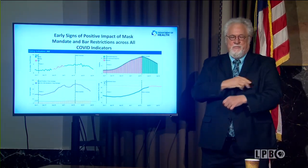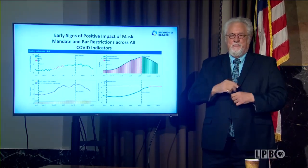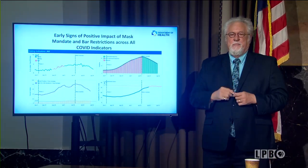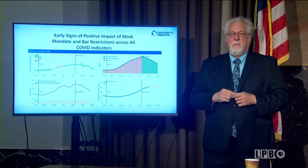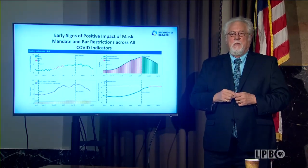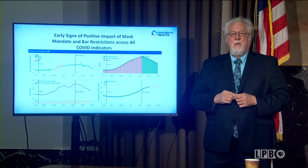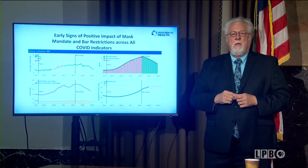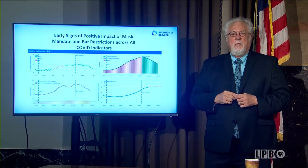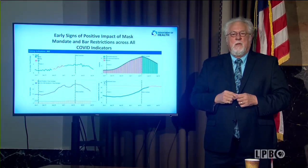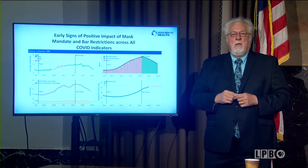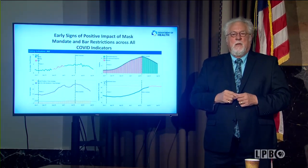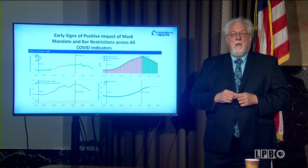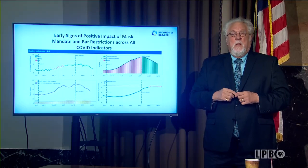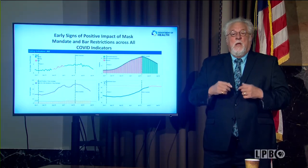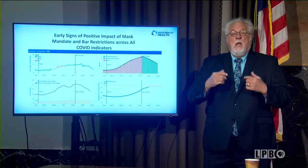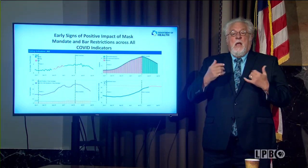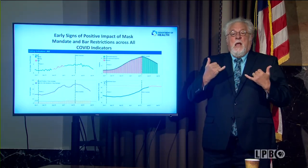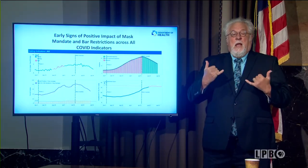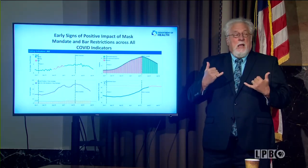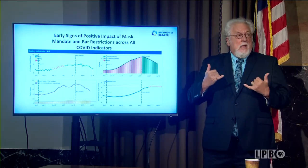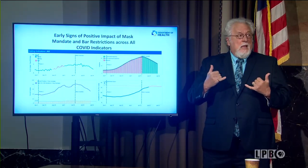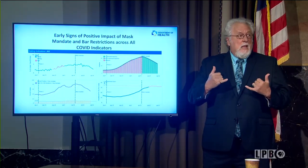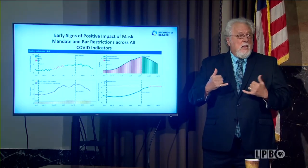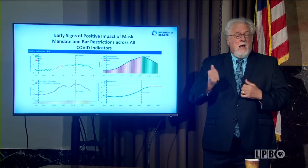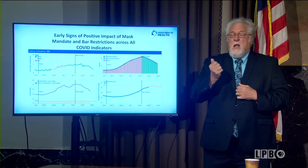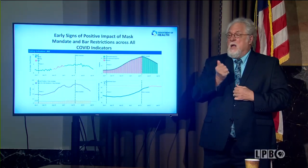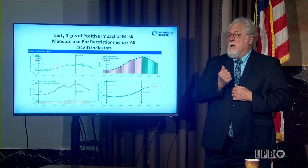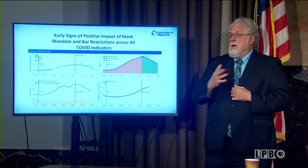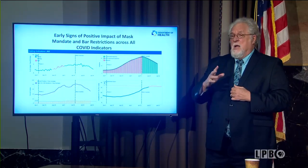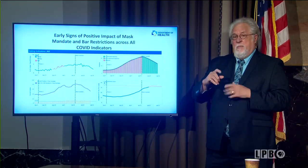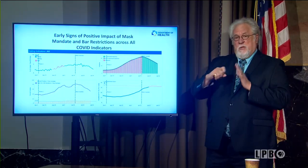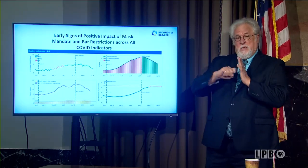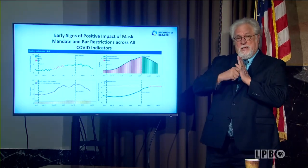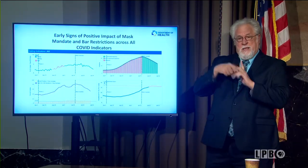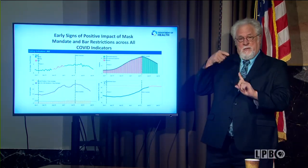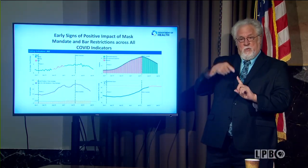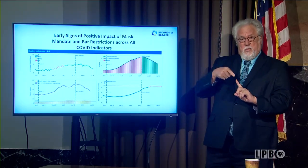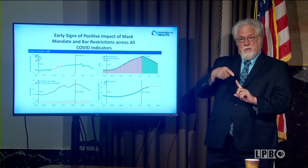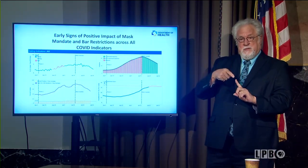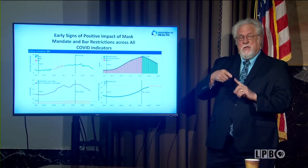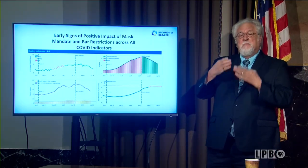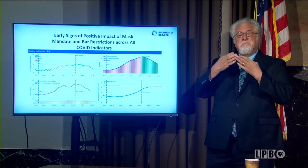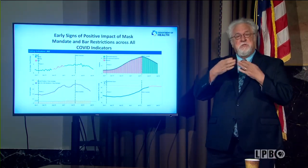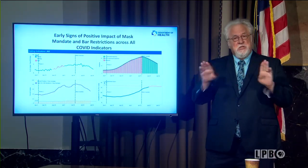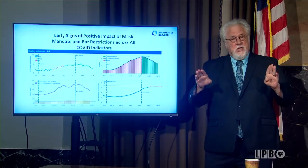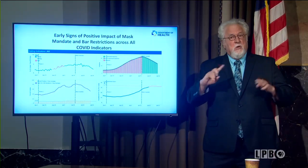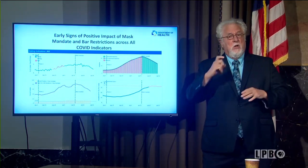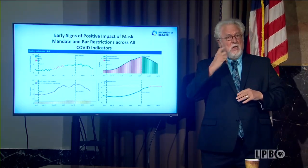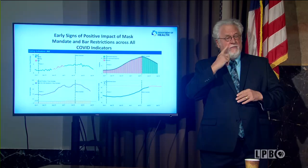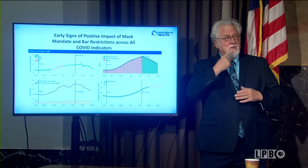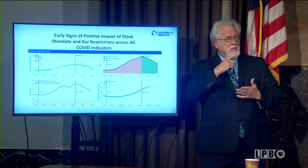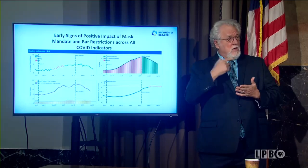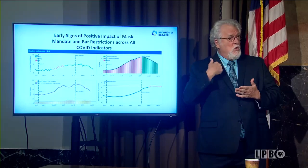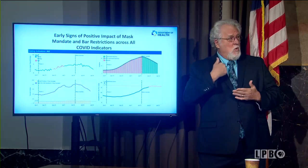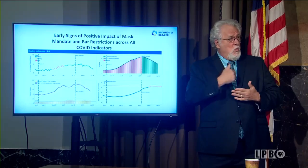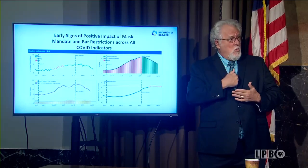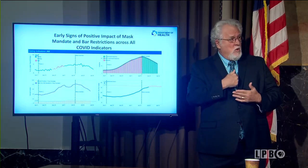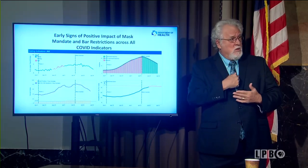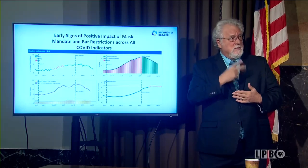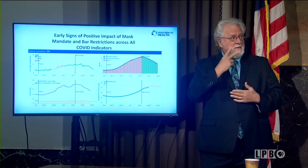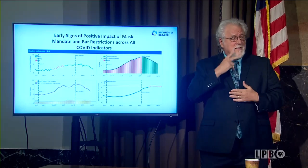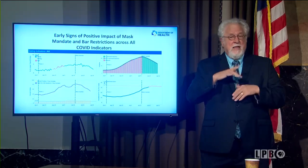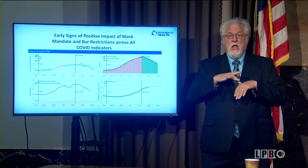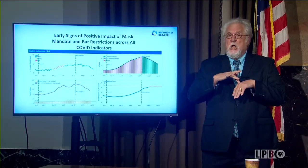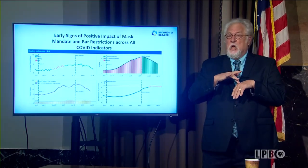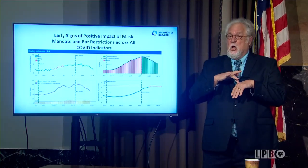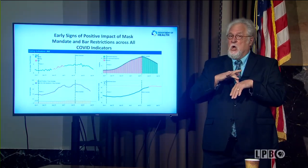the state. And a couple of key points to make. In general, as the Governor has said, we are seeing